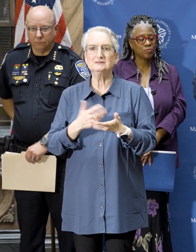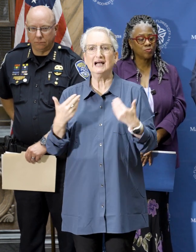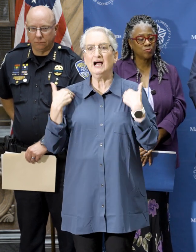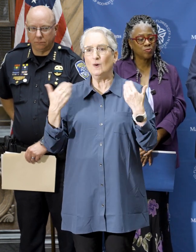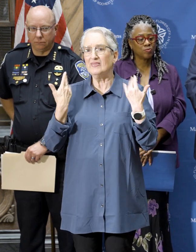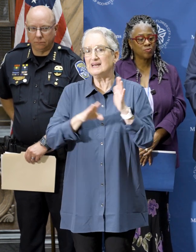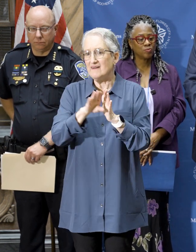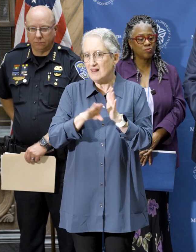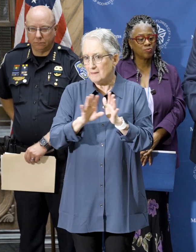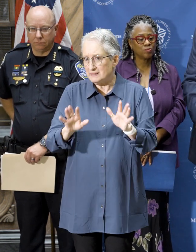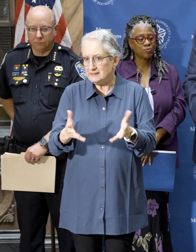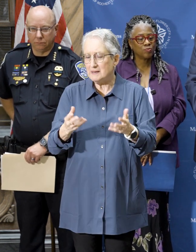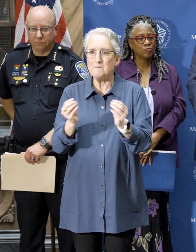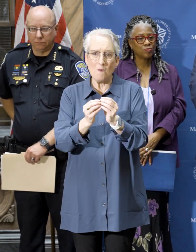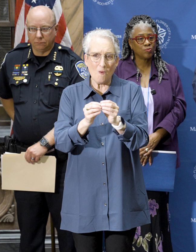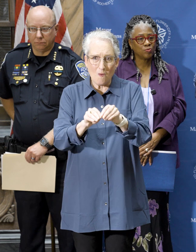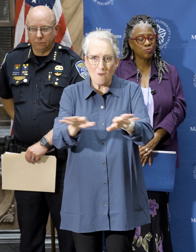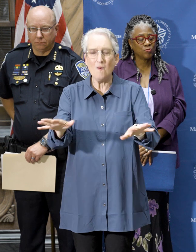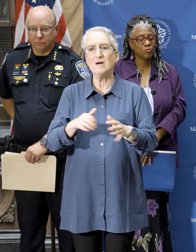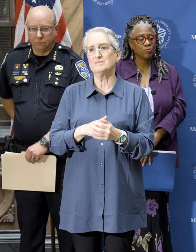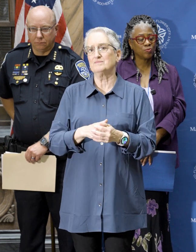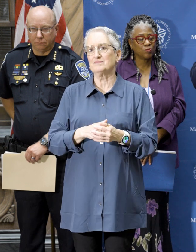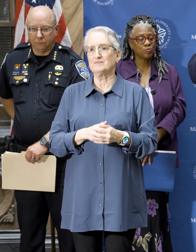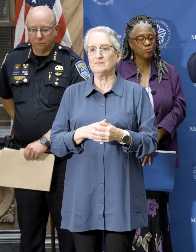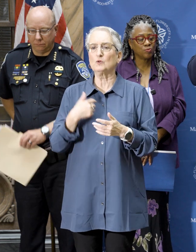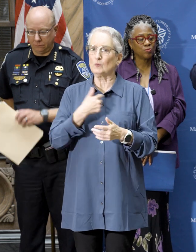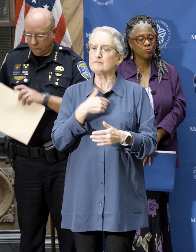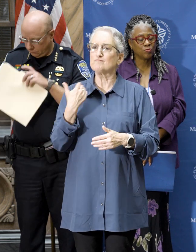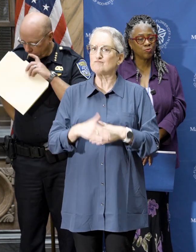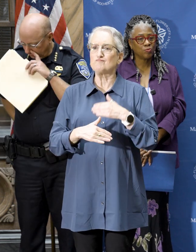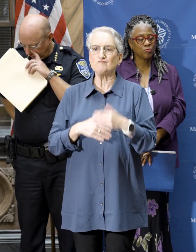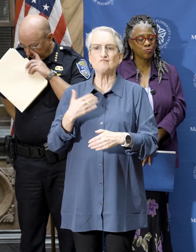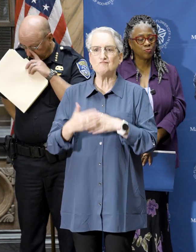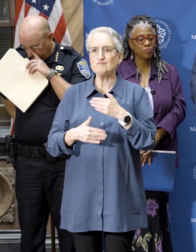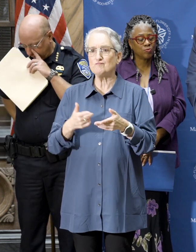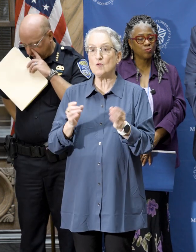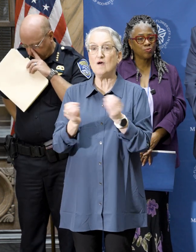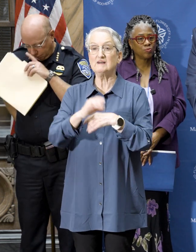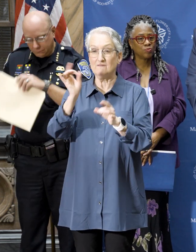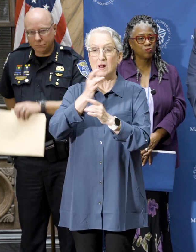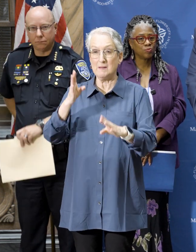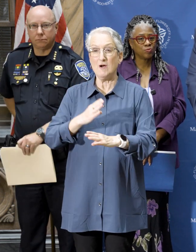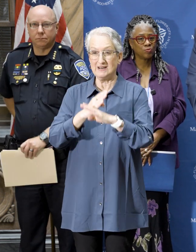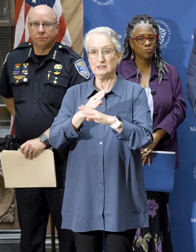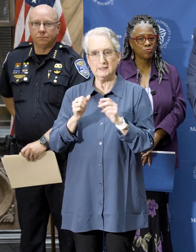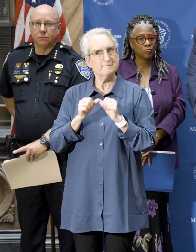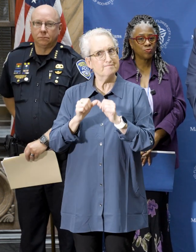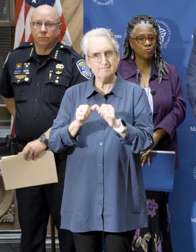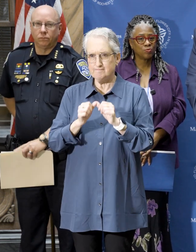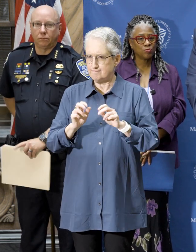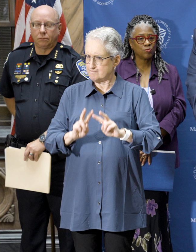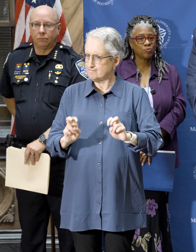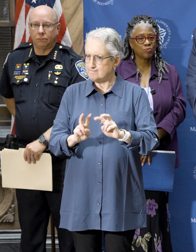to invest in our community. As we move forward, the Mayor's Office of Violence Prevention will continue to assess and analyze where violent crime is